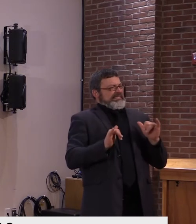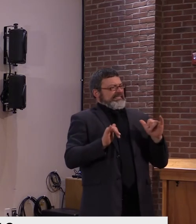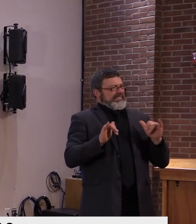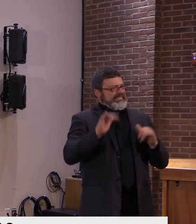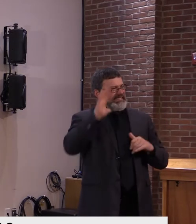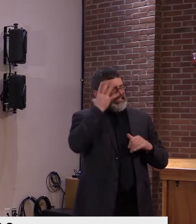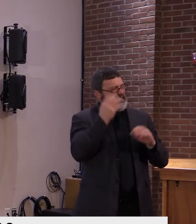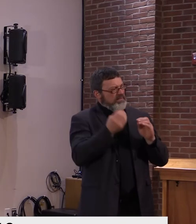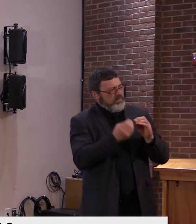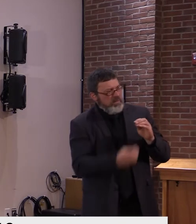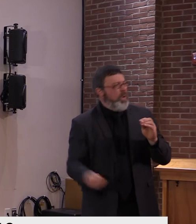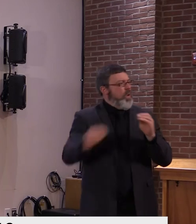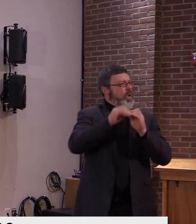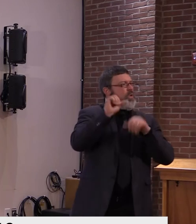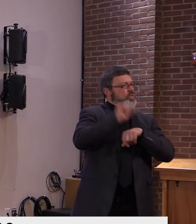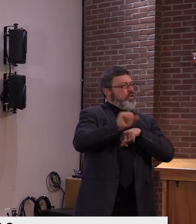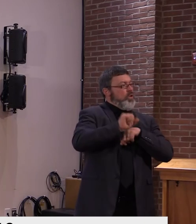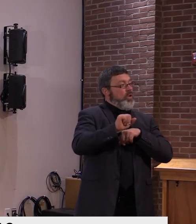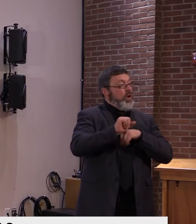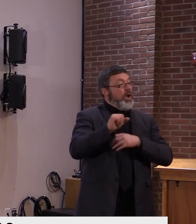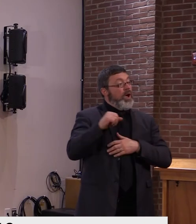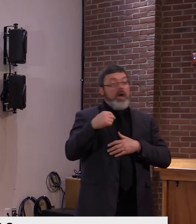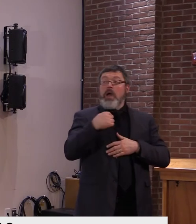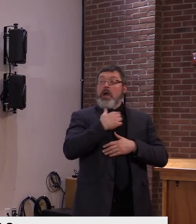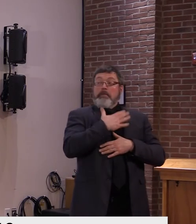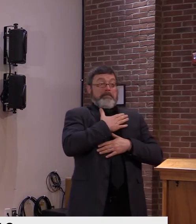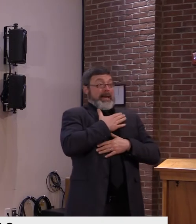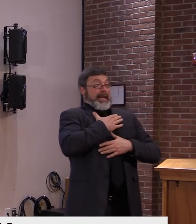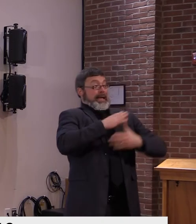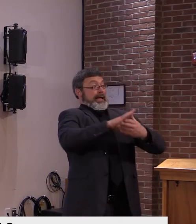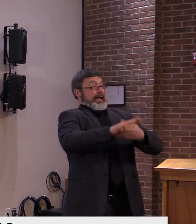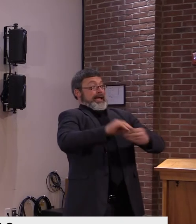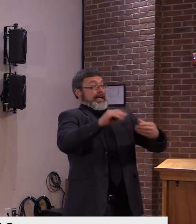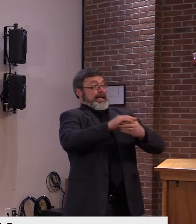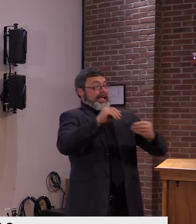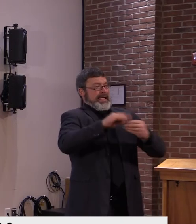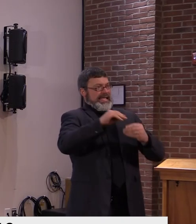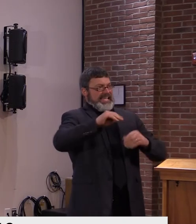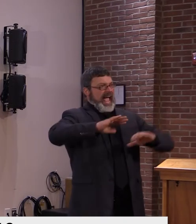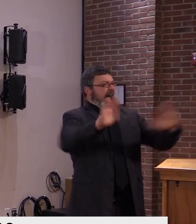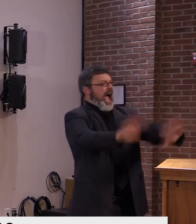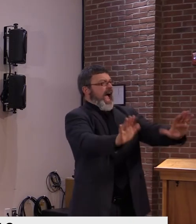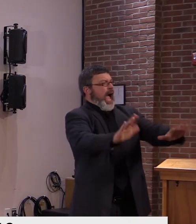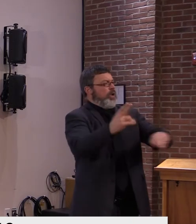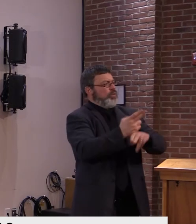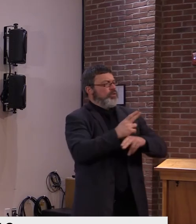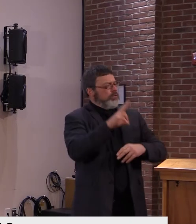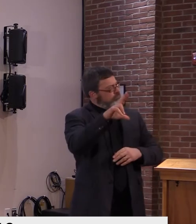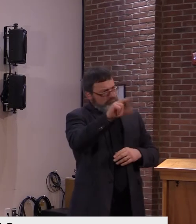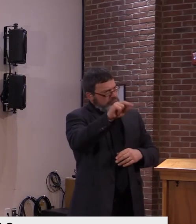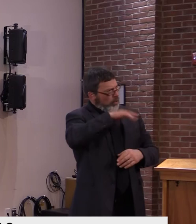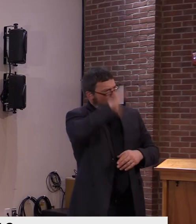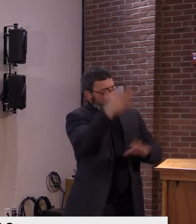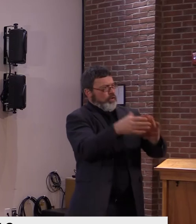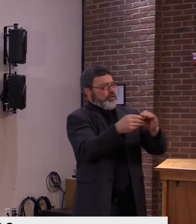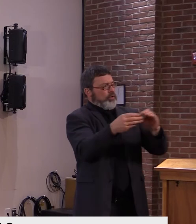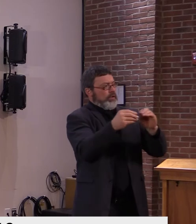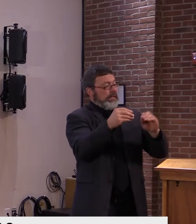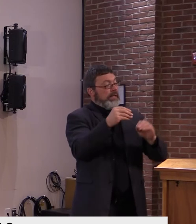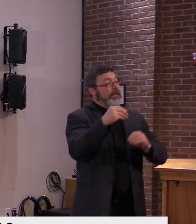just showing what expert panels are putting out in their own